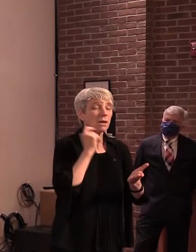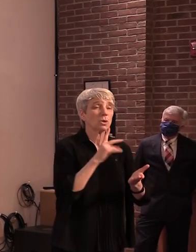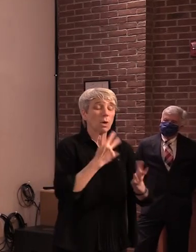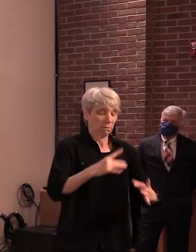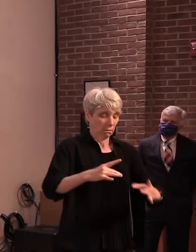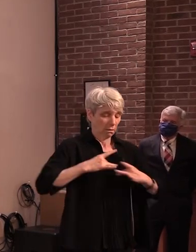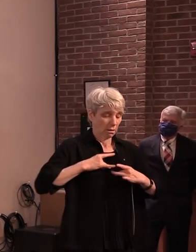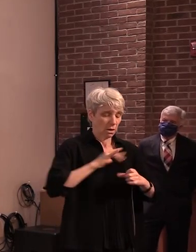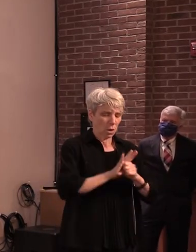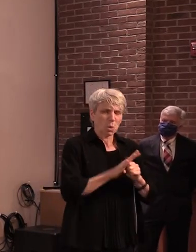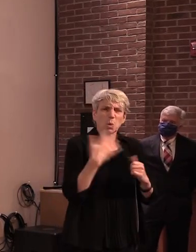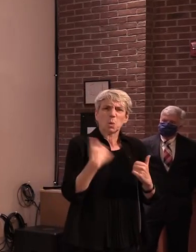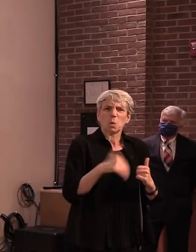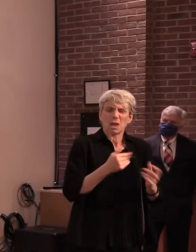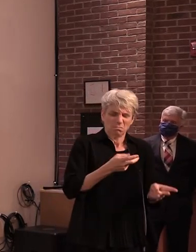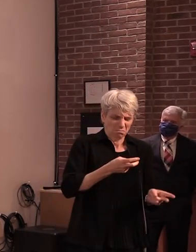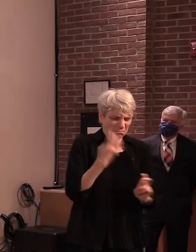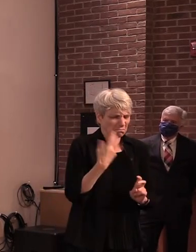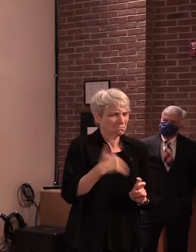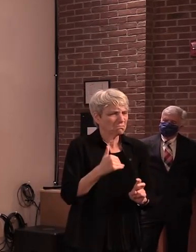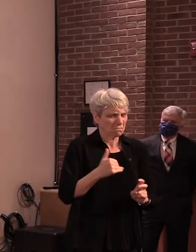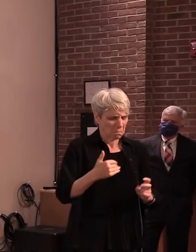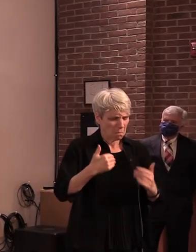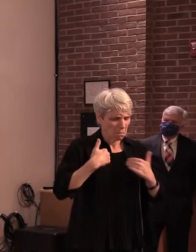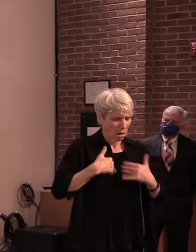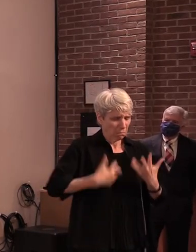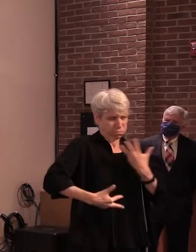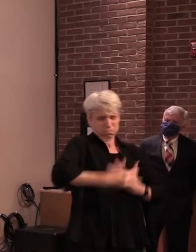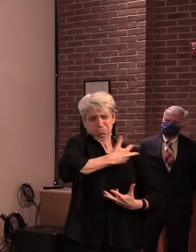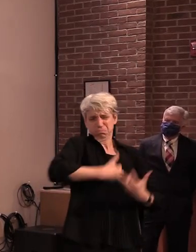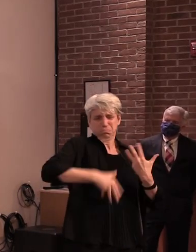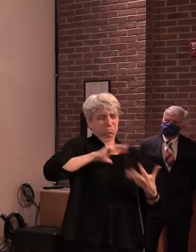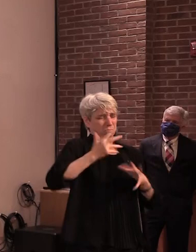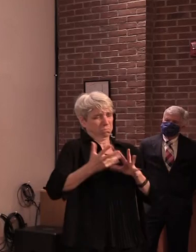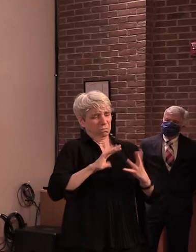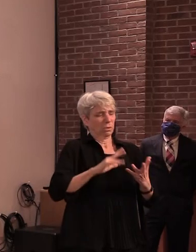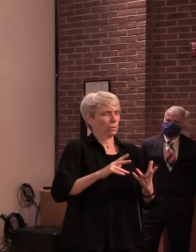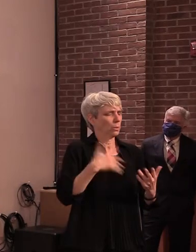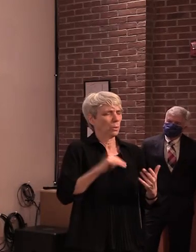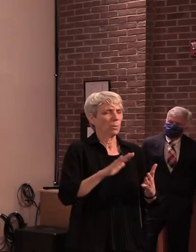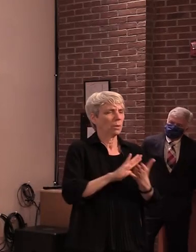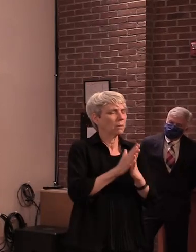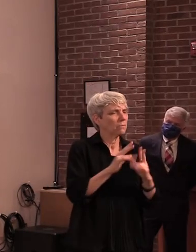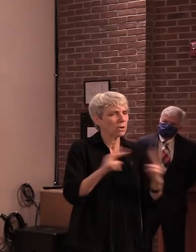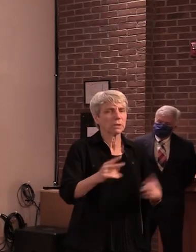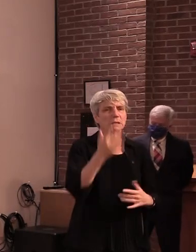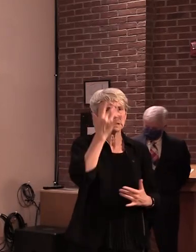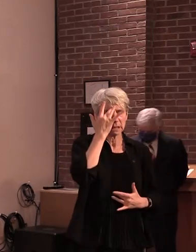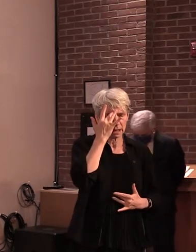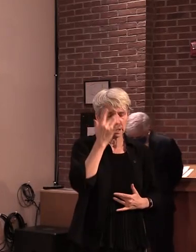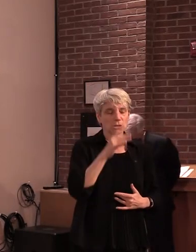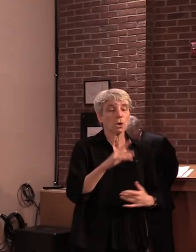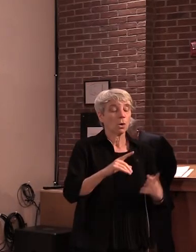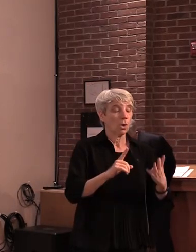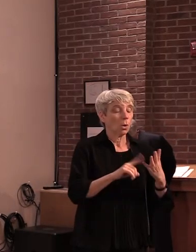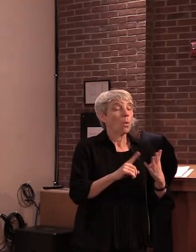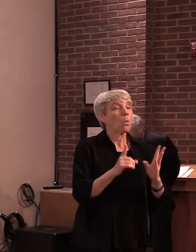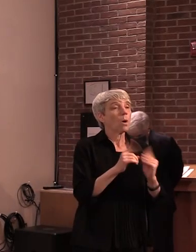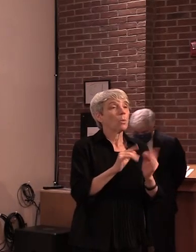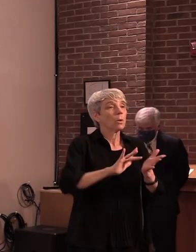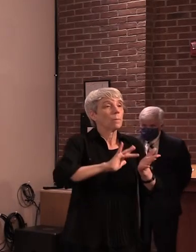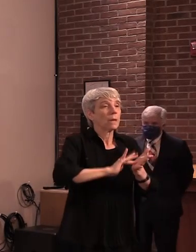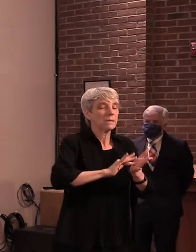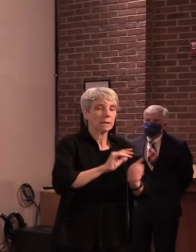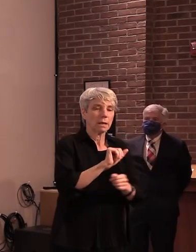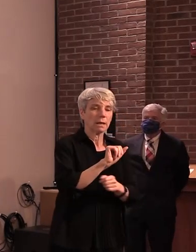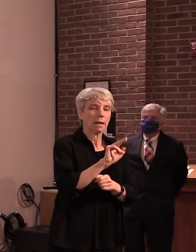the inflammatory mediators. And baricitinib is a drug that's being actively used, certainly